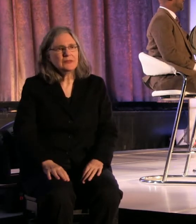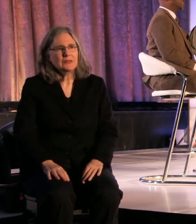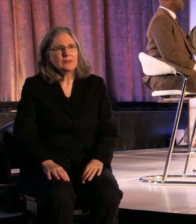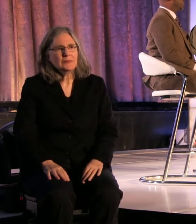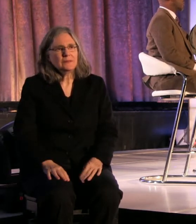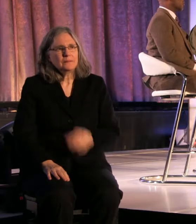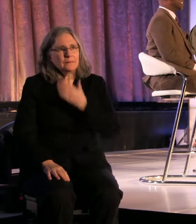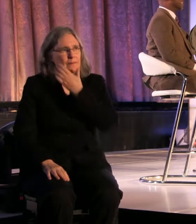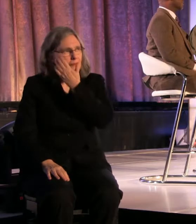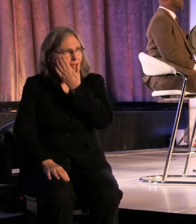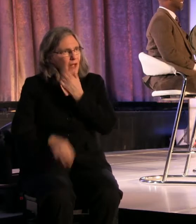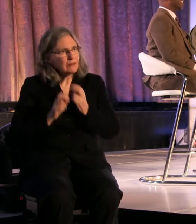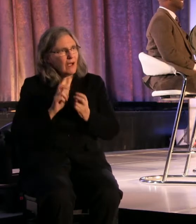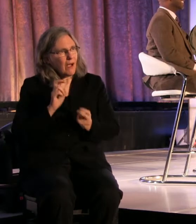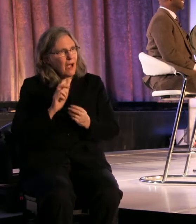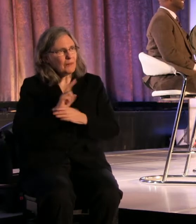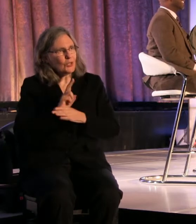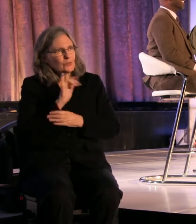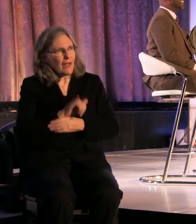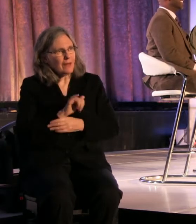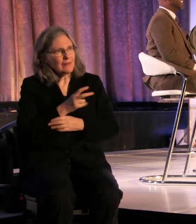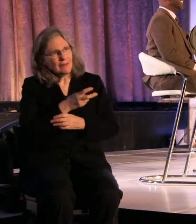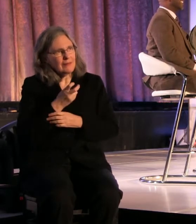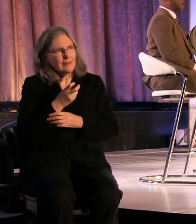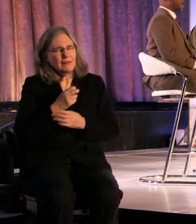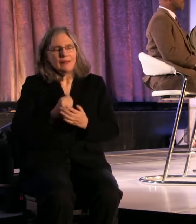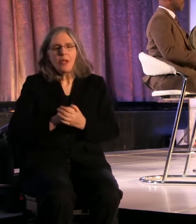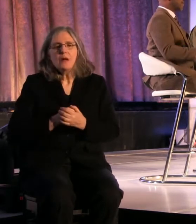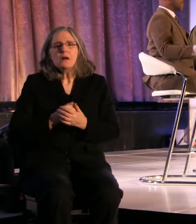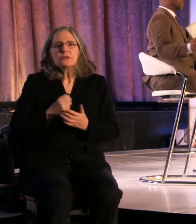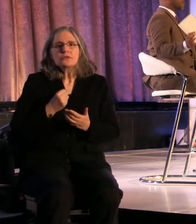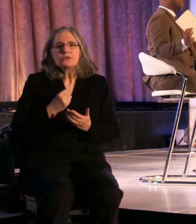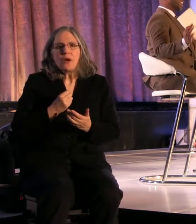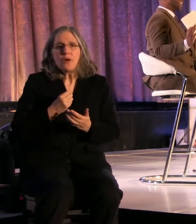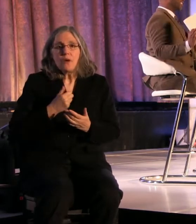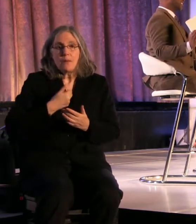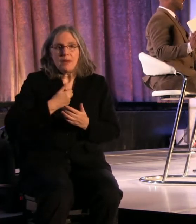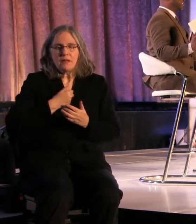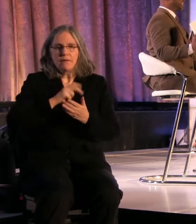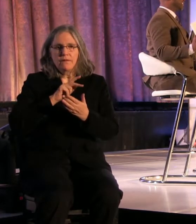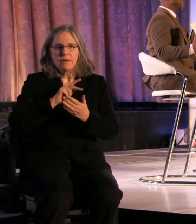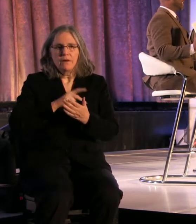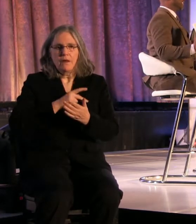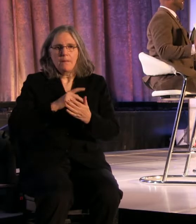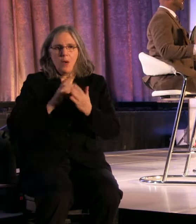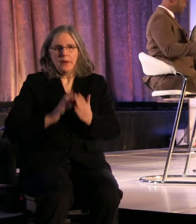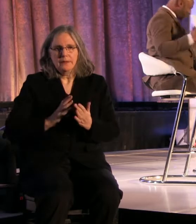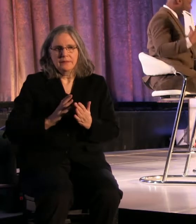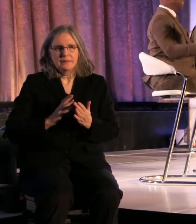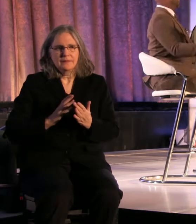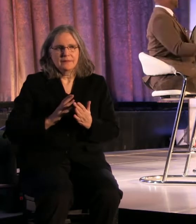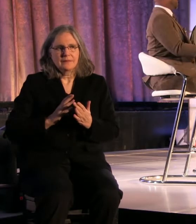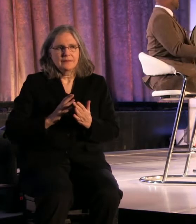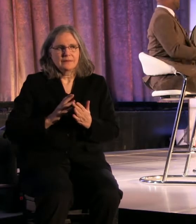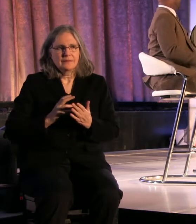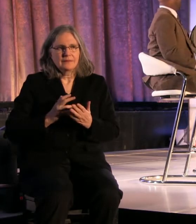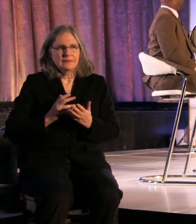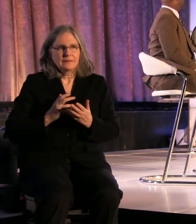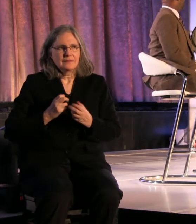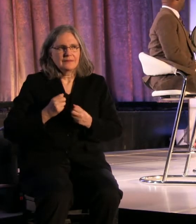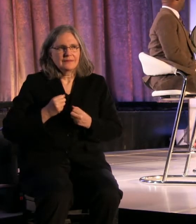So I'm totally gonna use that. I'm a poet who radiates. Just feel